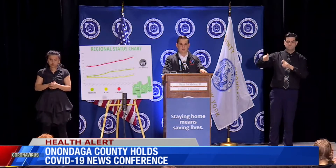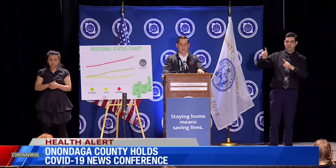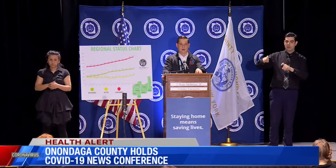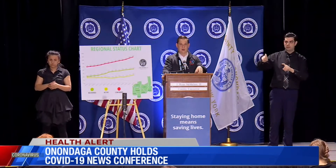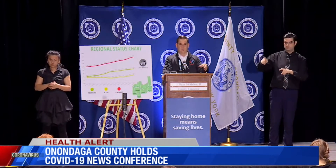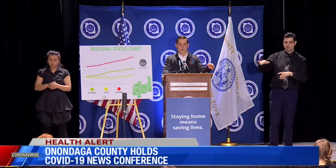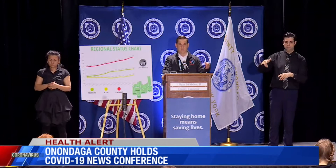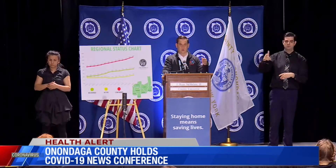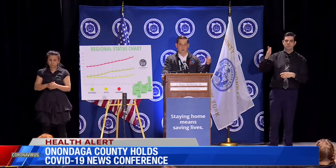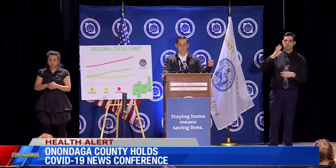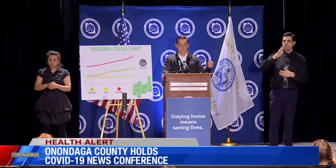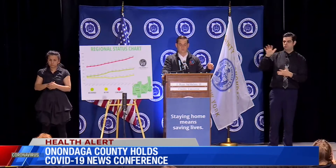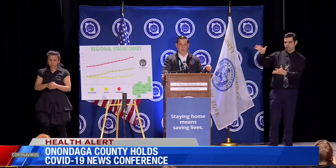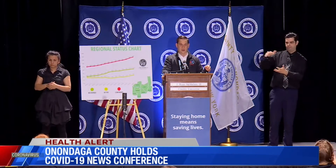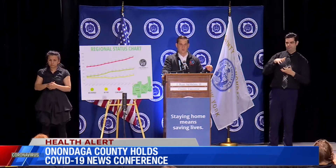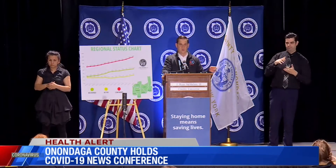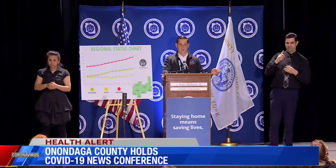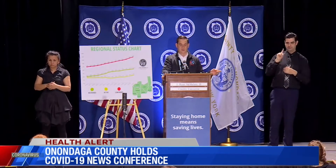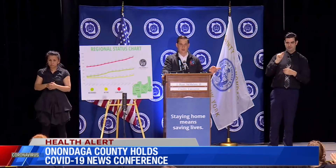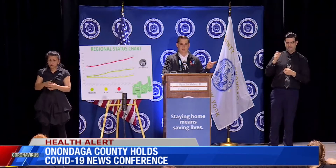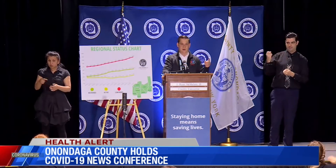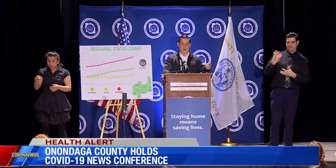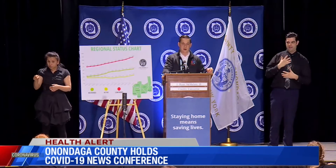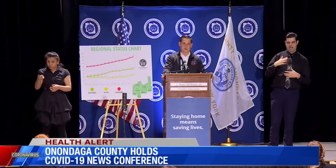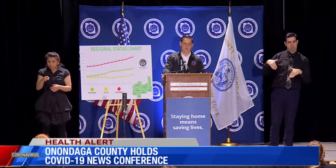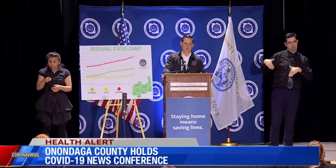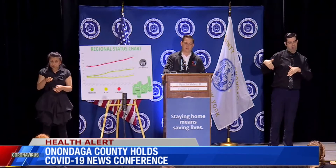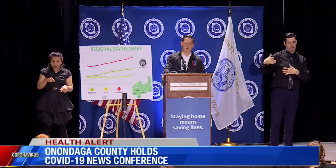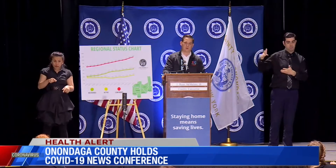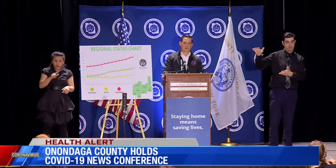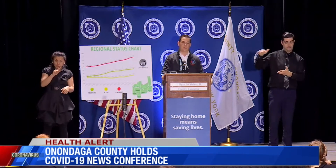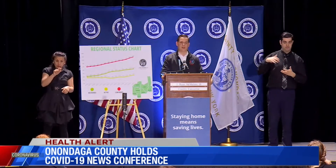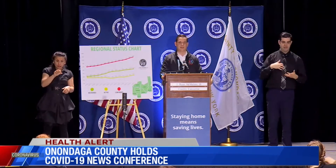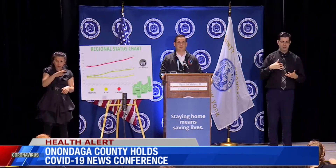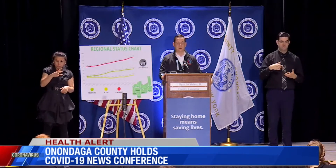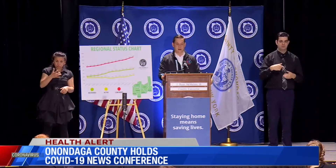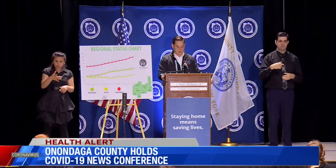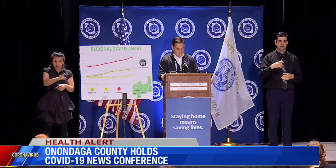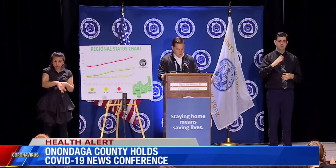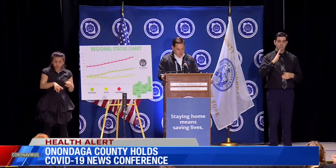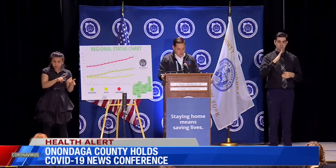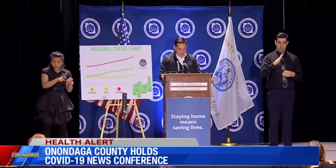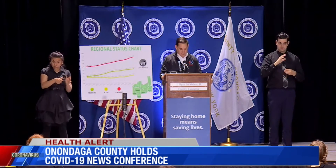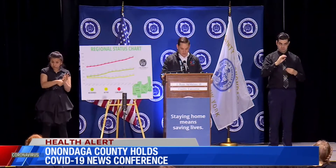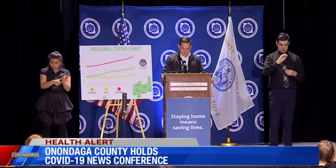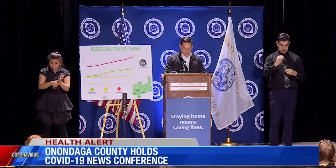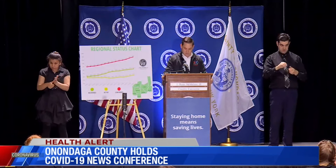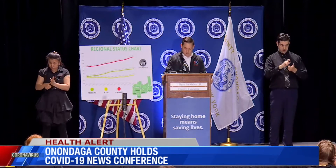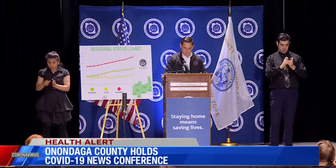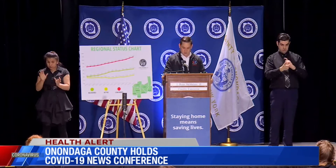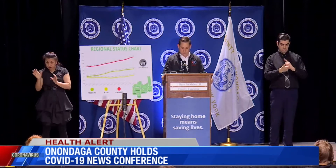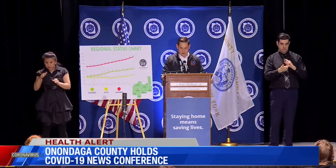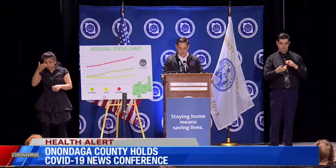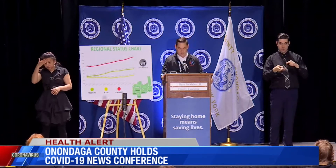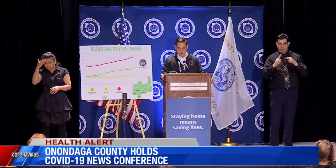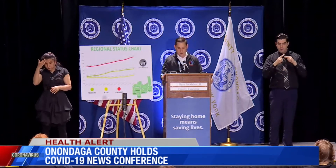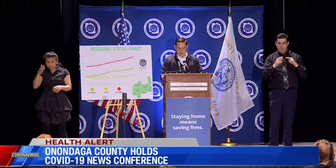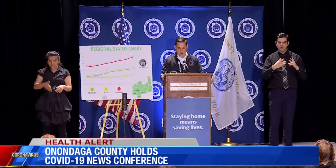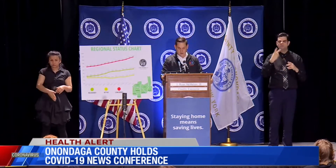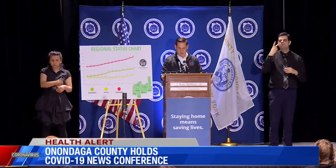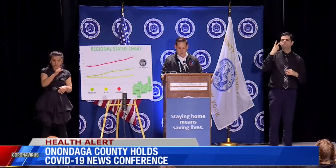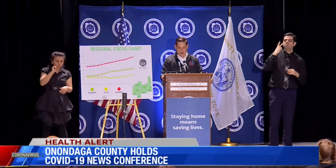is a little bit lighter, more liberal, and we were sending folks that we knew were asymptomatic there.